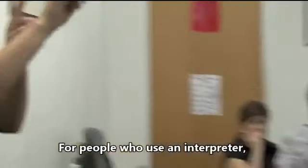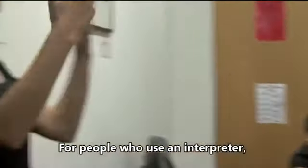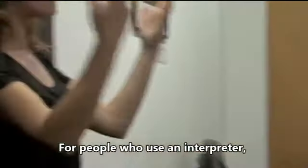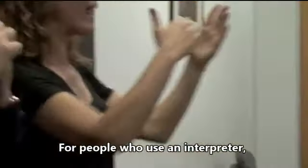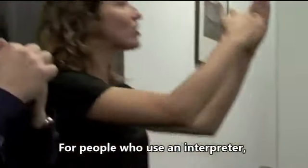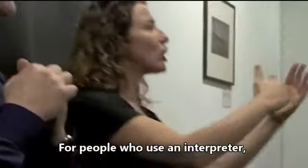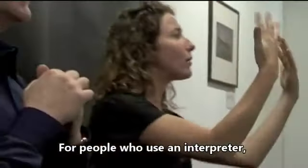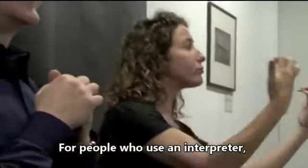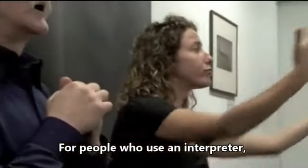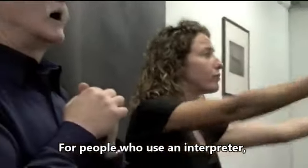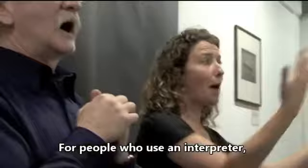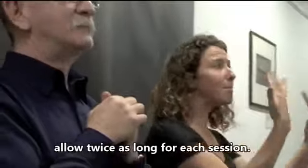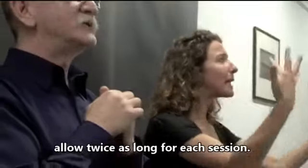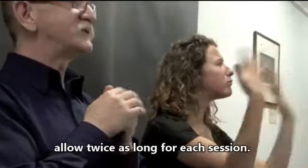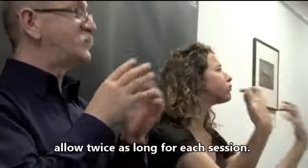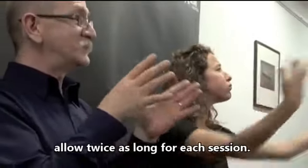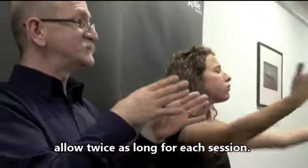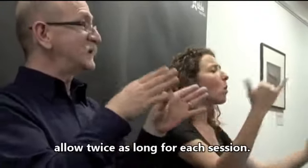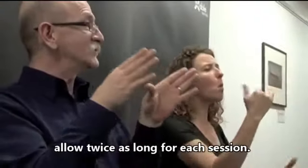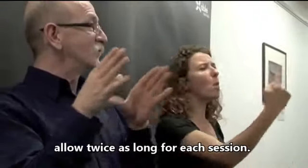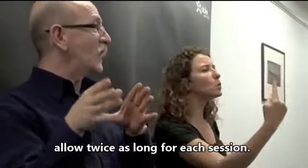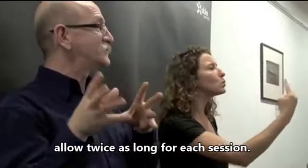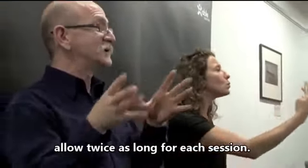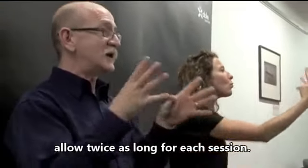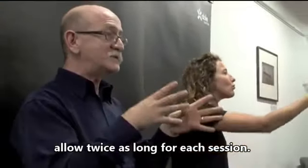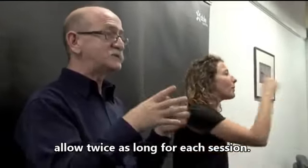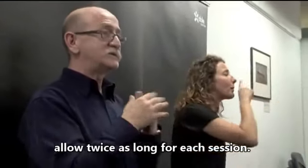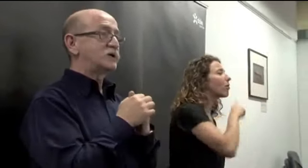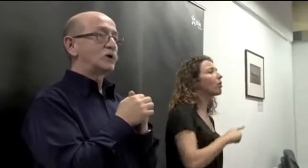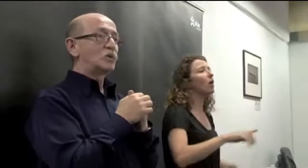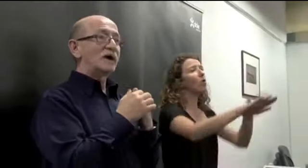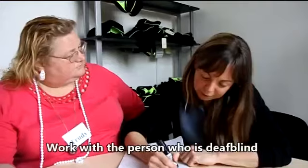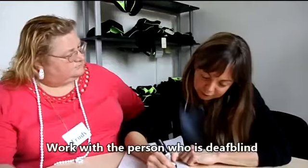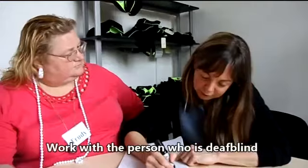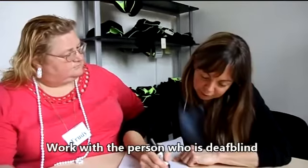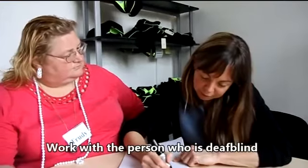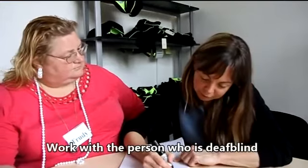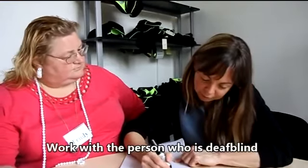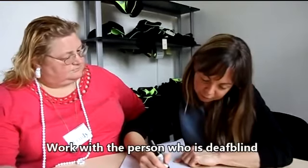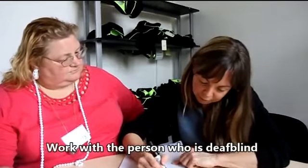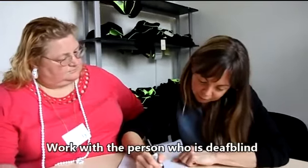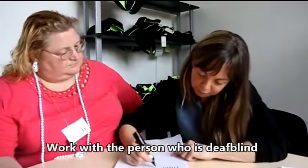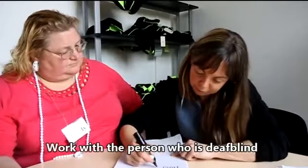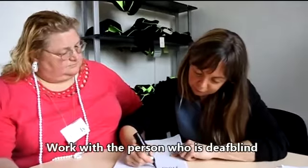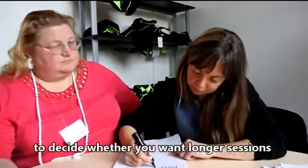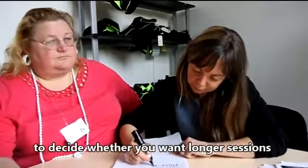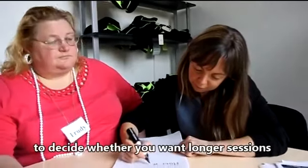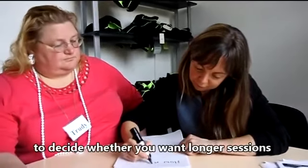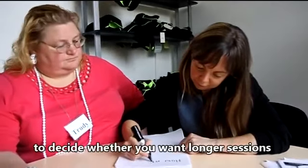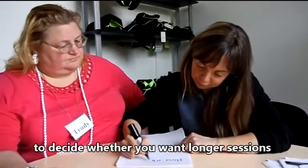use an interpreter, allow twice as long for each session. Work with the person who is deafblind to decide whether you